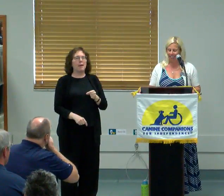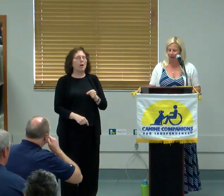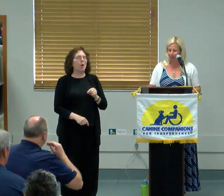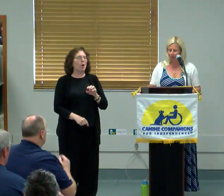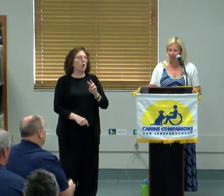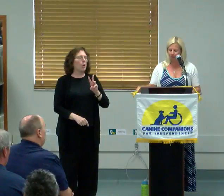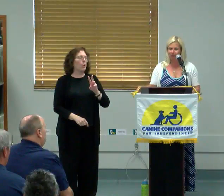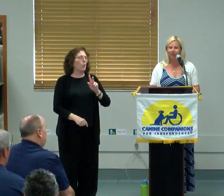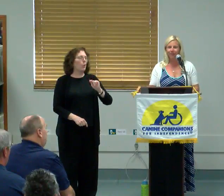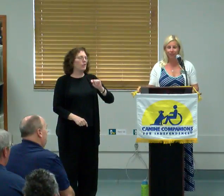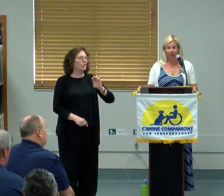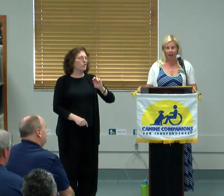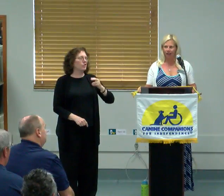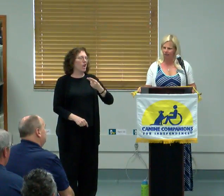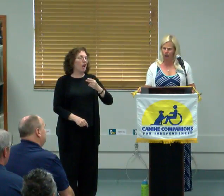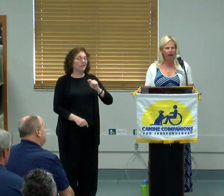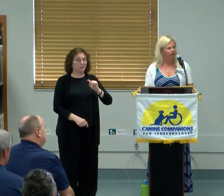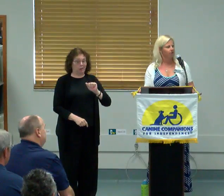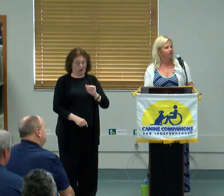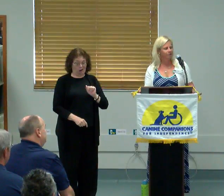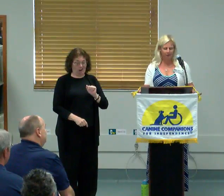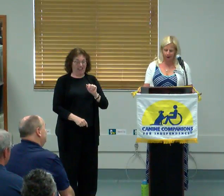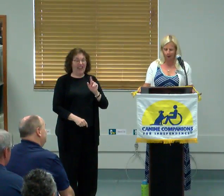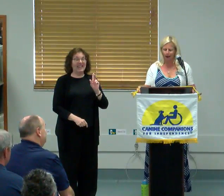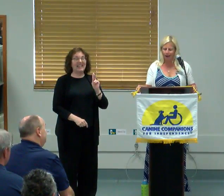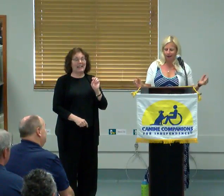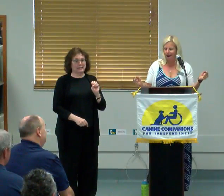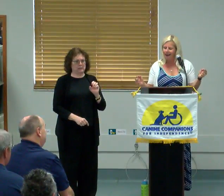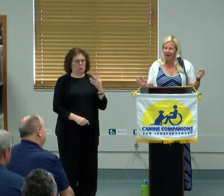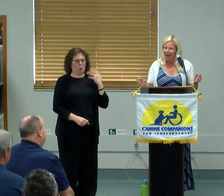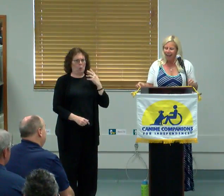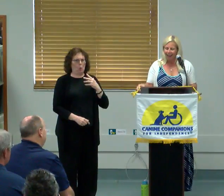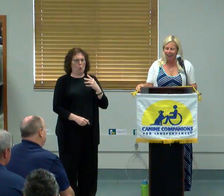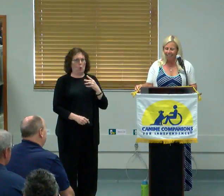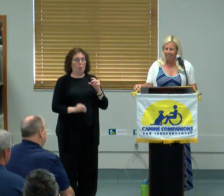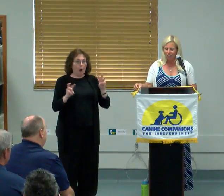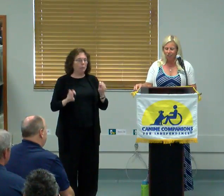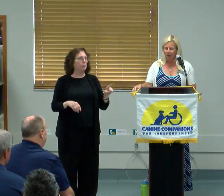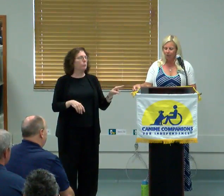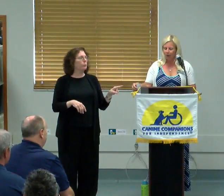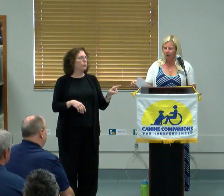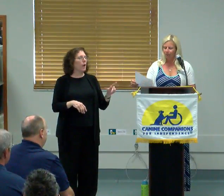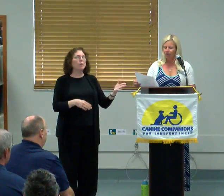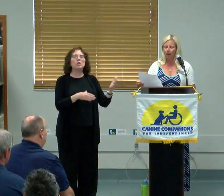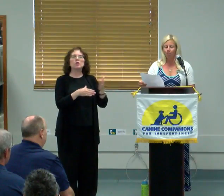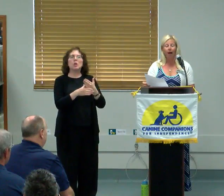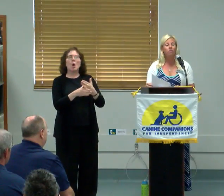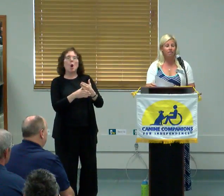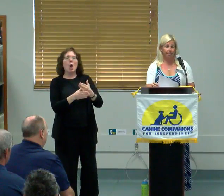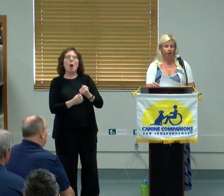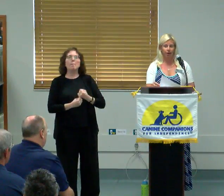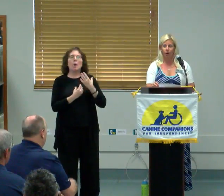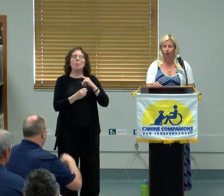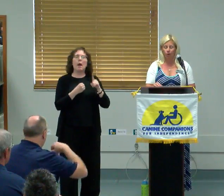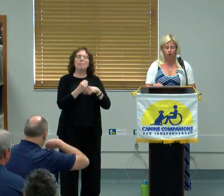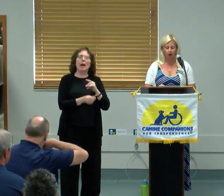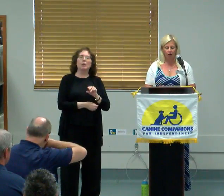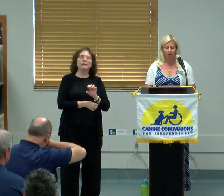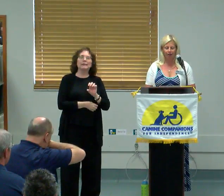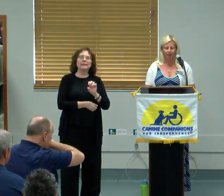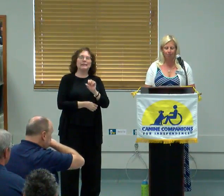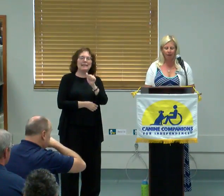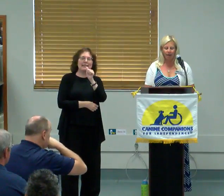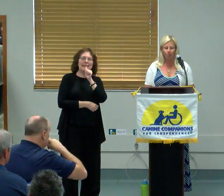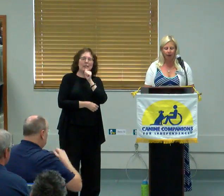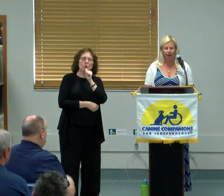Kansas together. Yeah, wow. All right. I'd like to share a poem about Secret, her new